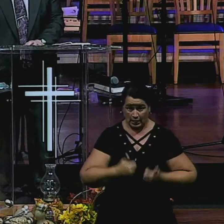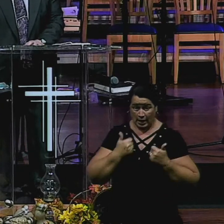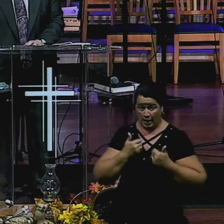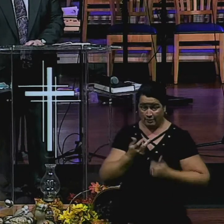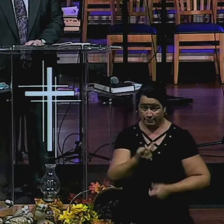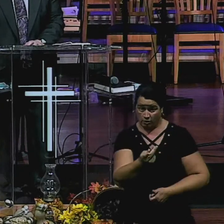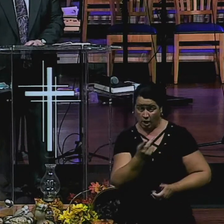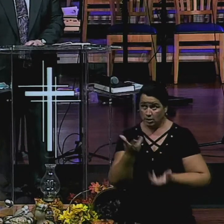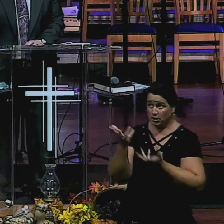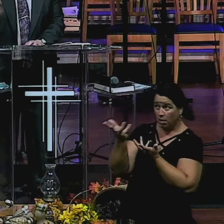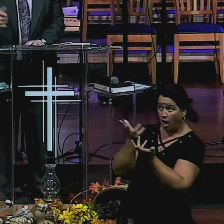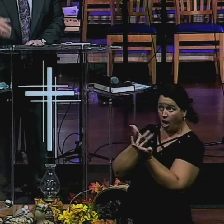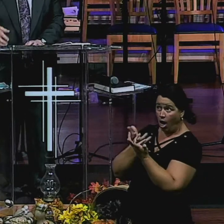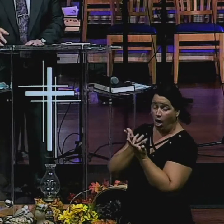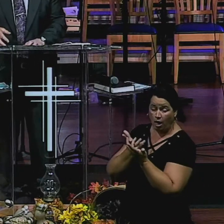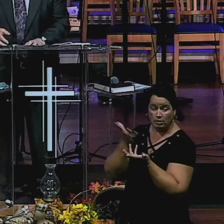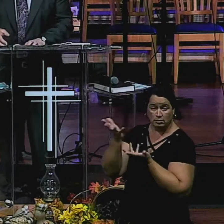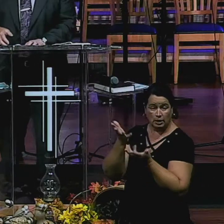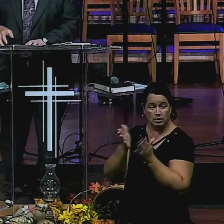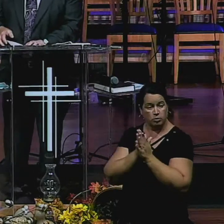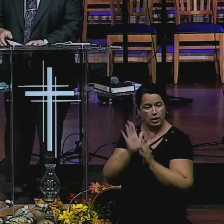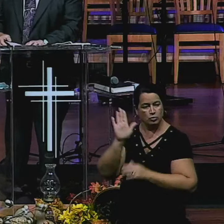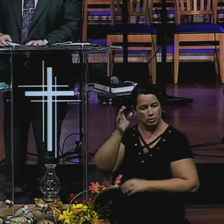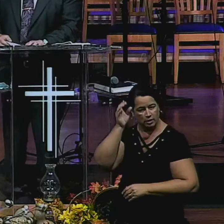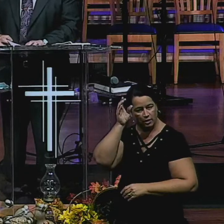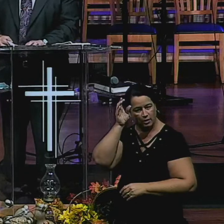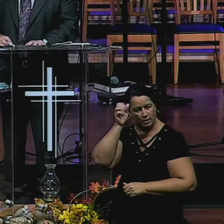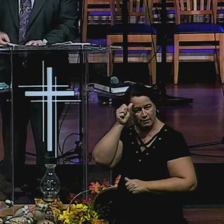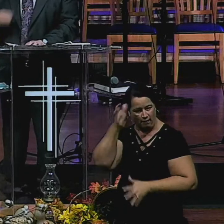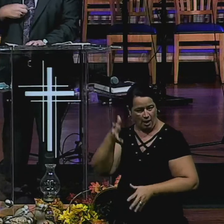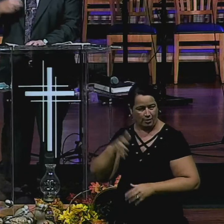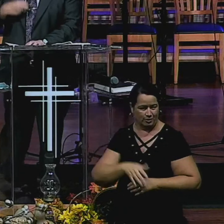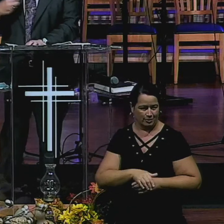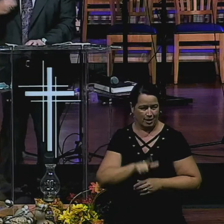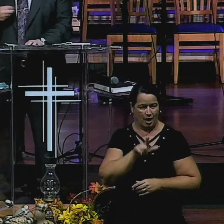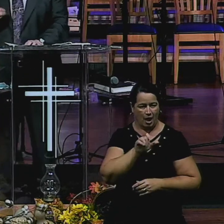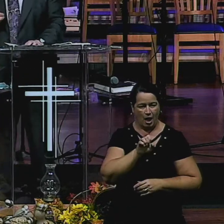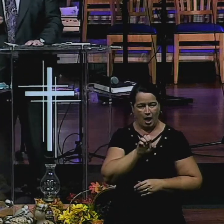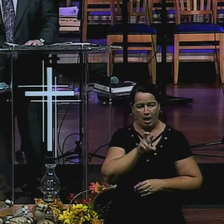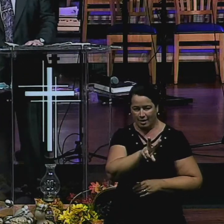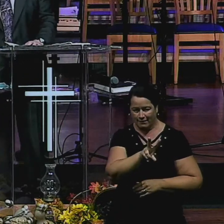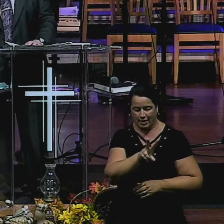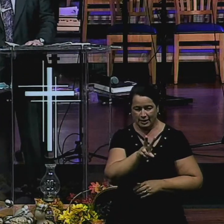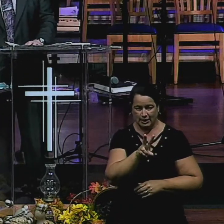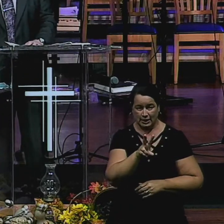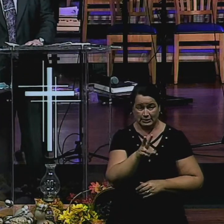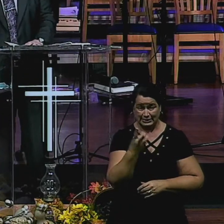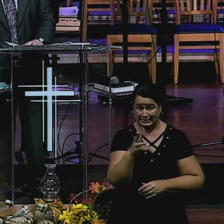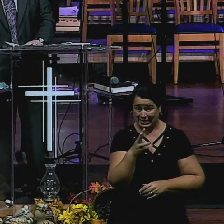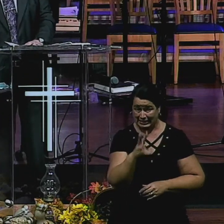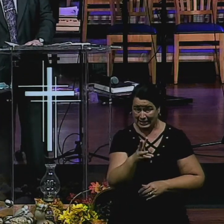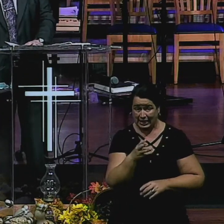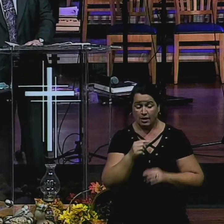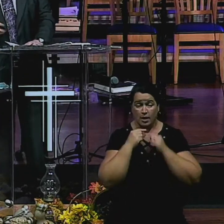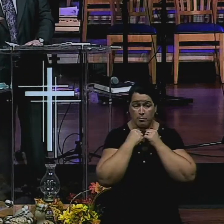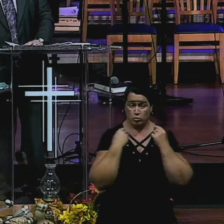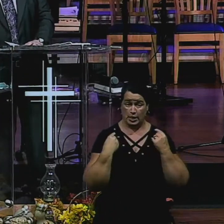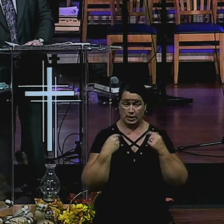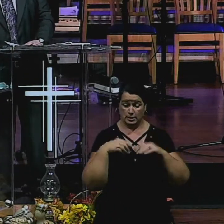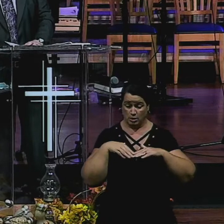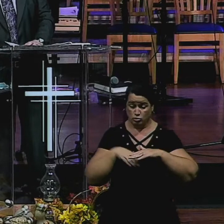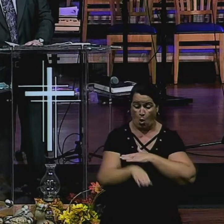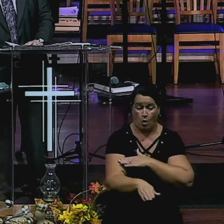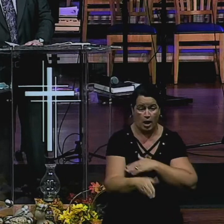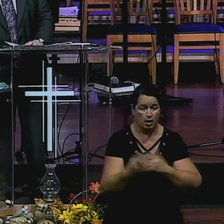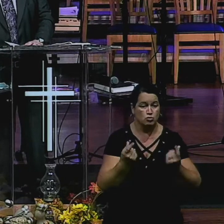offer for himself often, as the high priest did. You know, as you read Leviticus 16, the high priest, you know what he had to do before he could even go in to offer the atonement for the